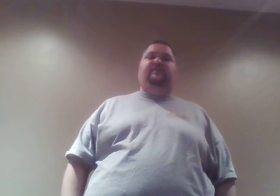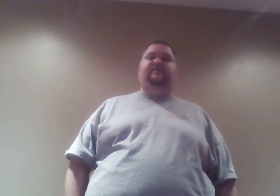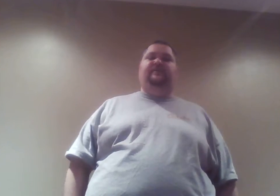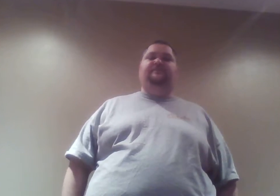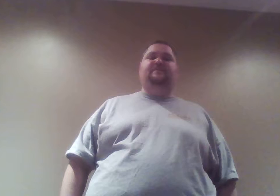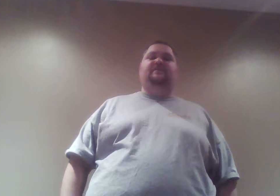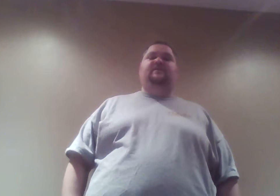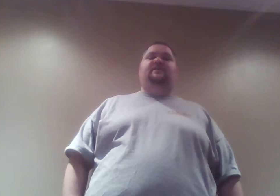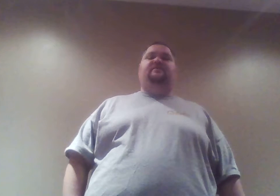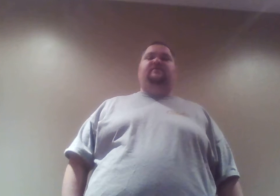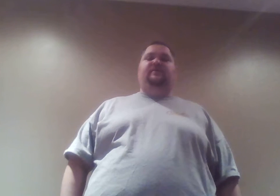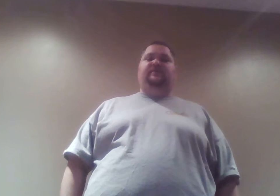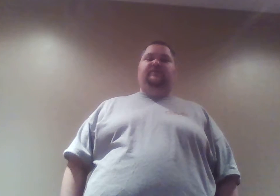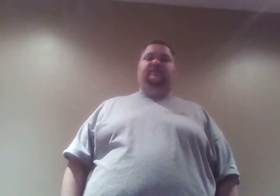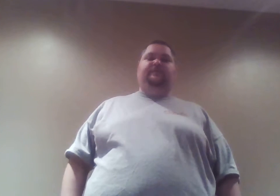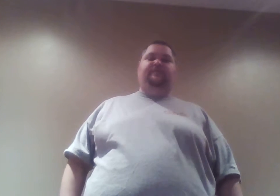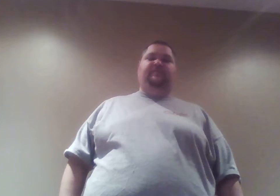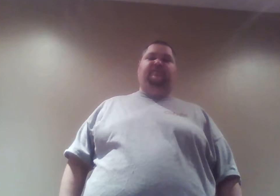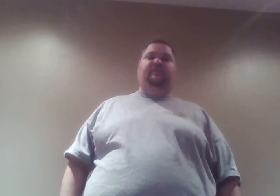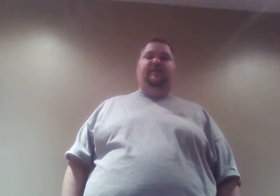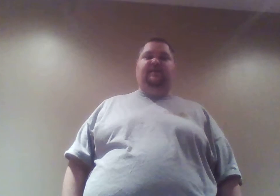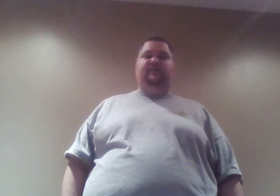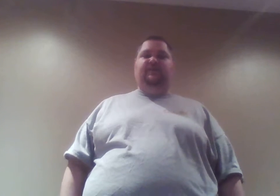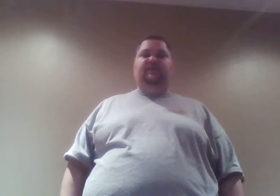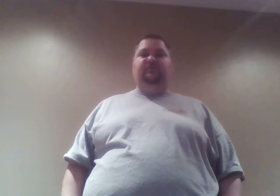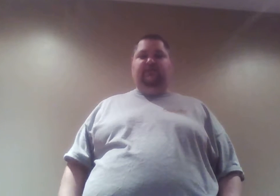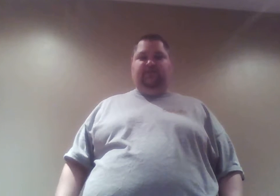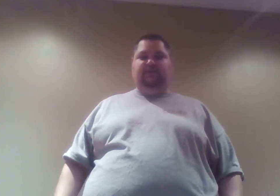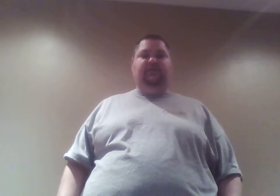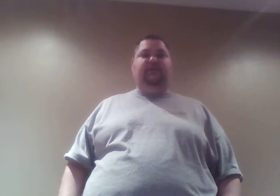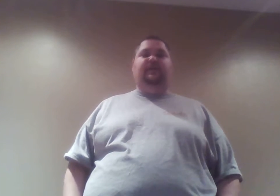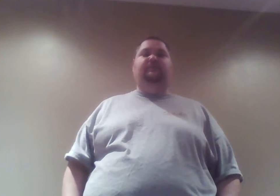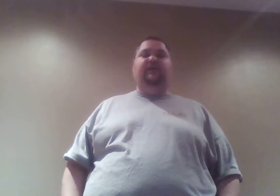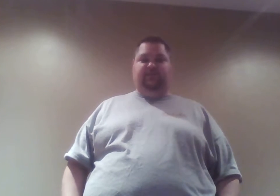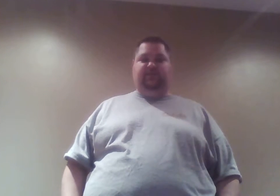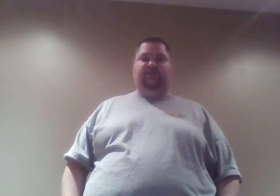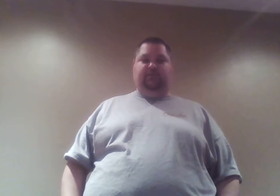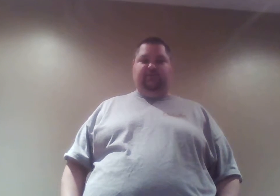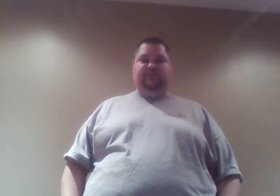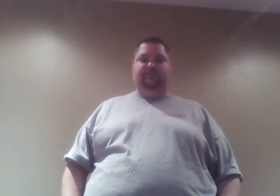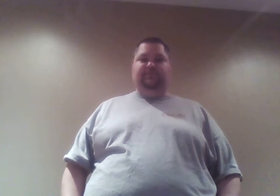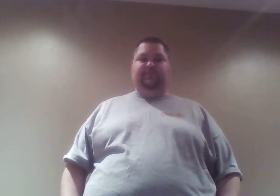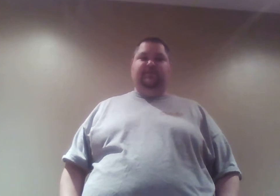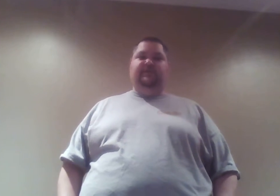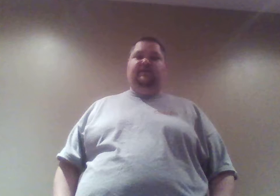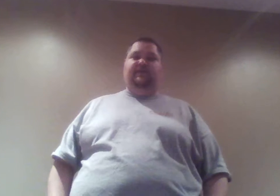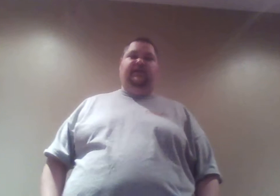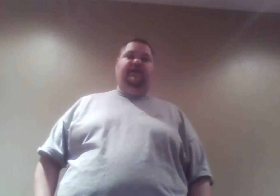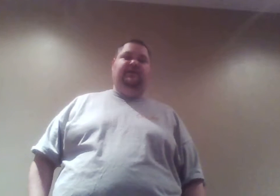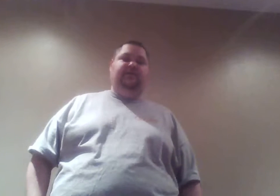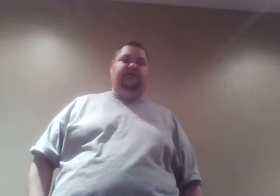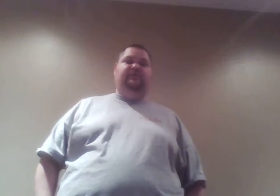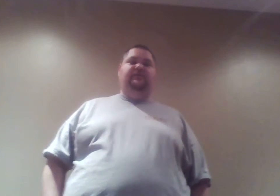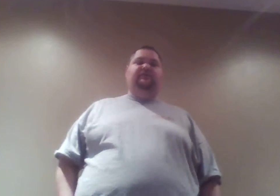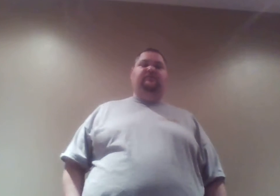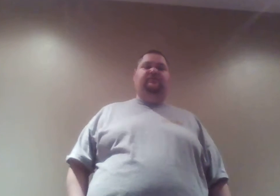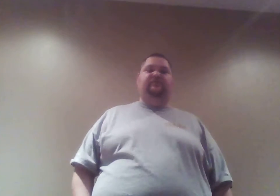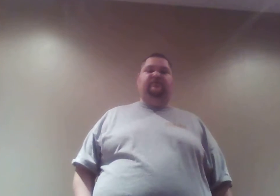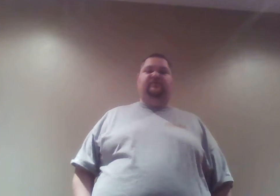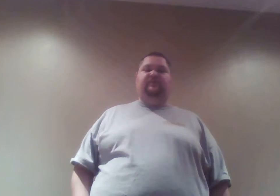saying thank you for making tonight a good time in American Sign Language. And it'll go something